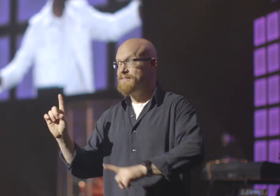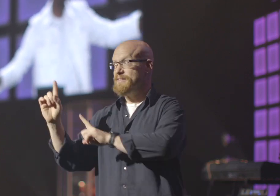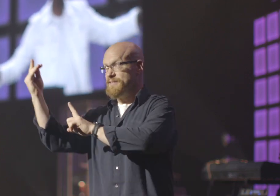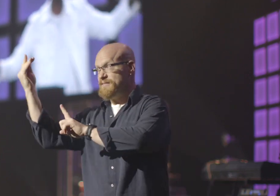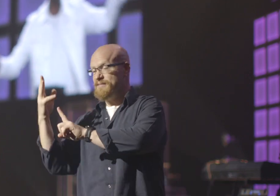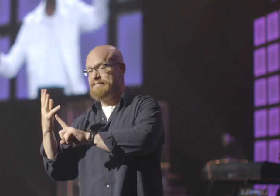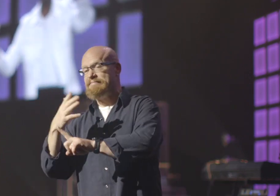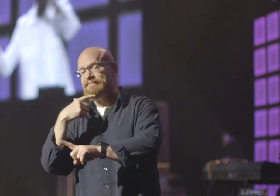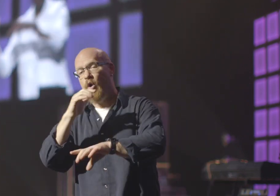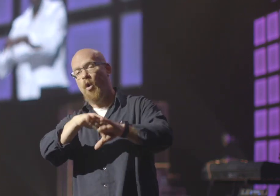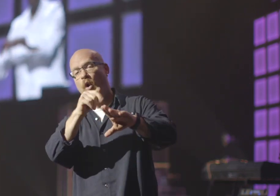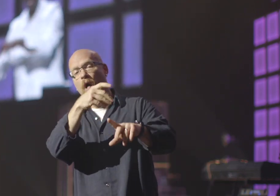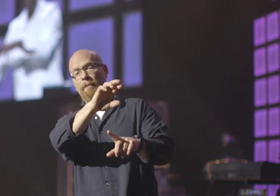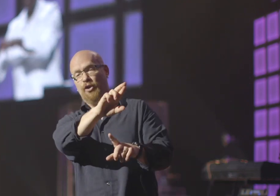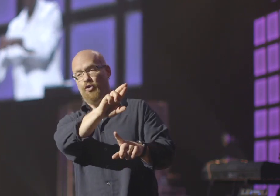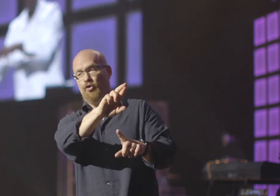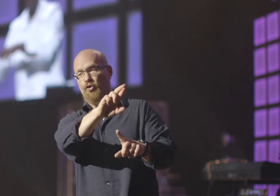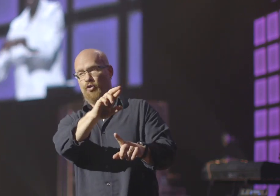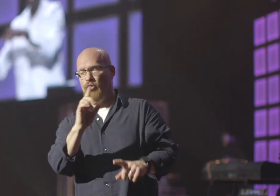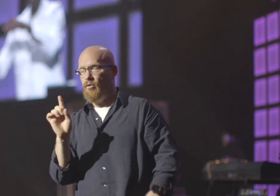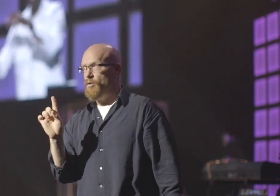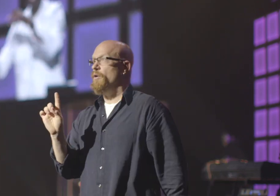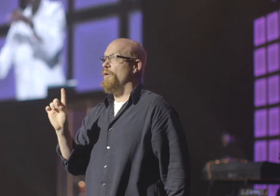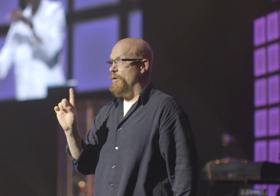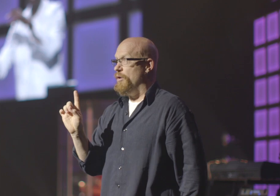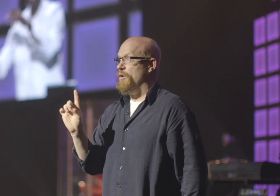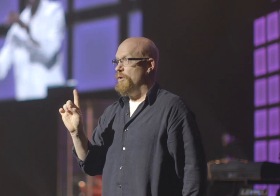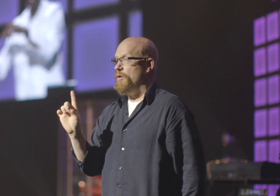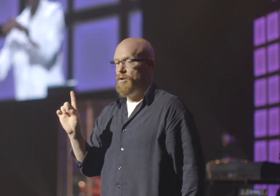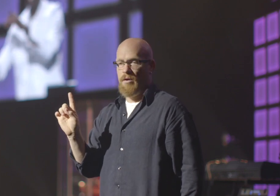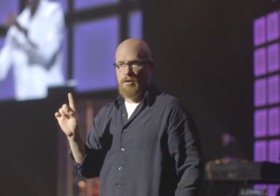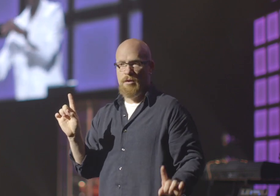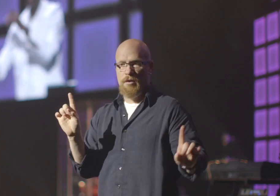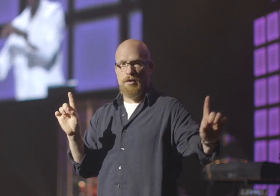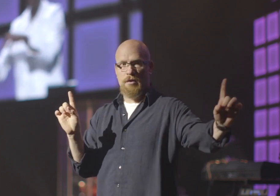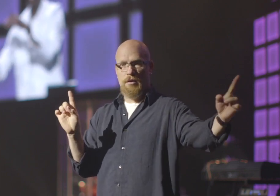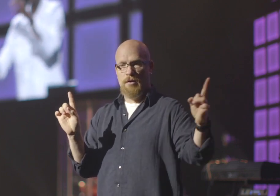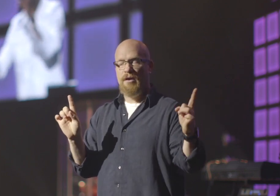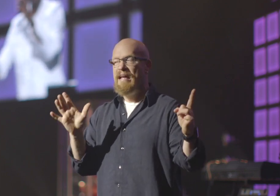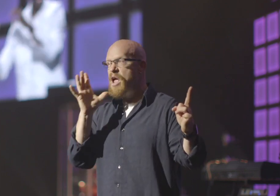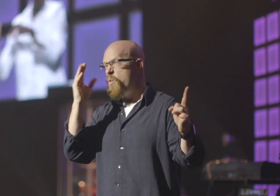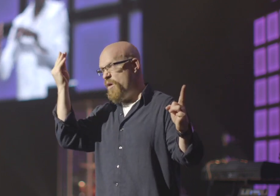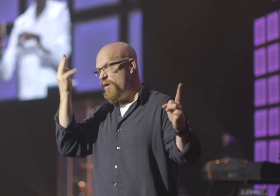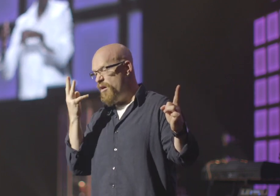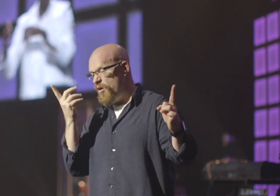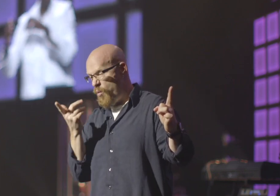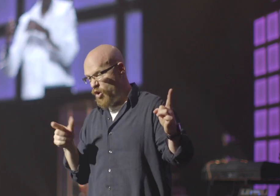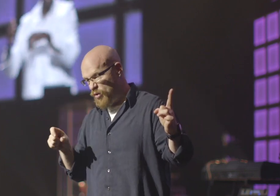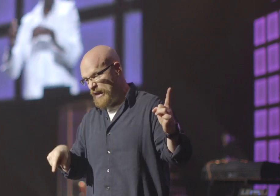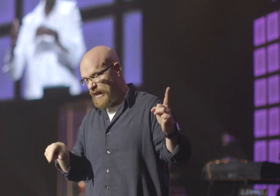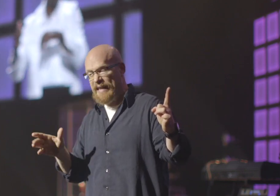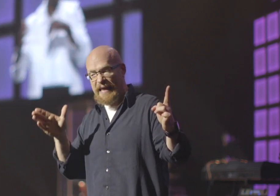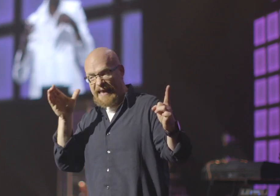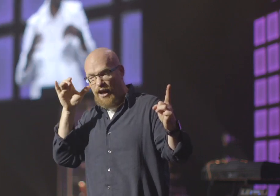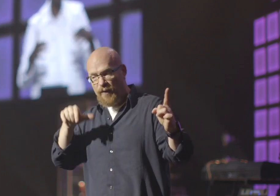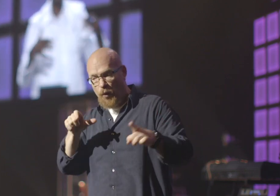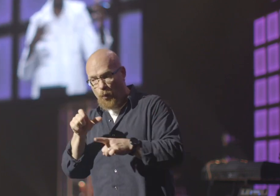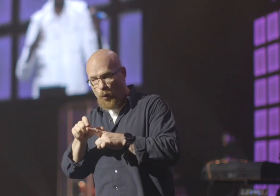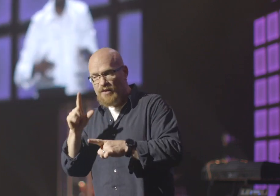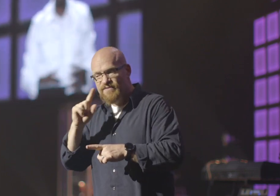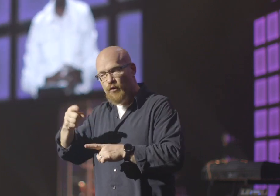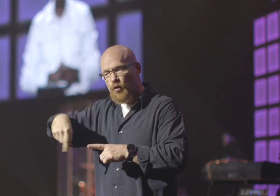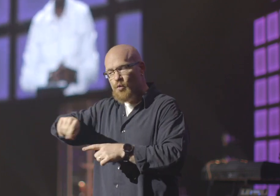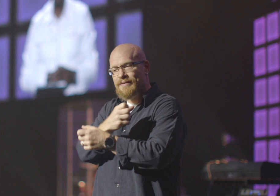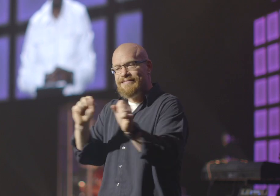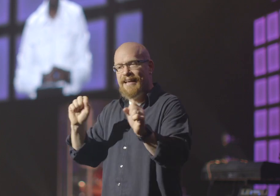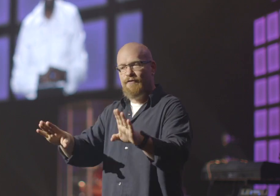of Peter. He'll come, he'll tell you some words that you need to hear, that you and your household may be saved. So